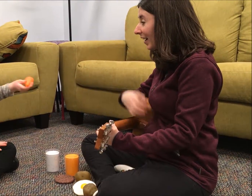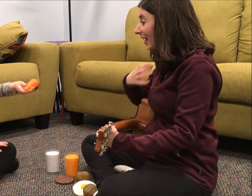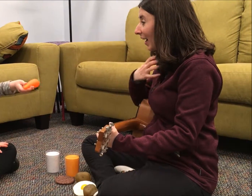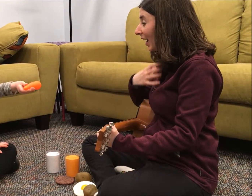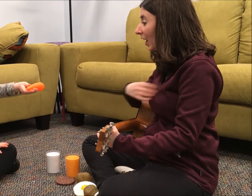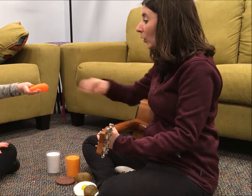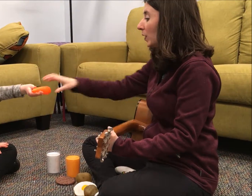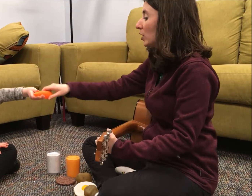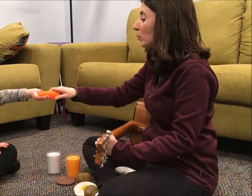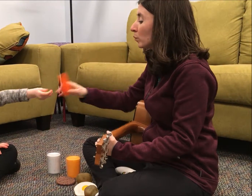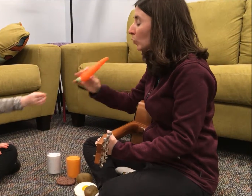Oh, thank you.